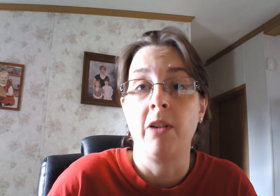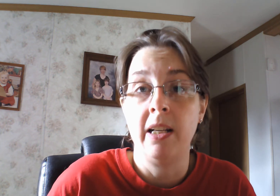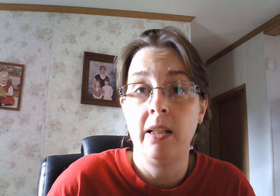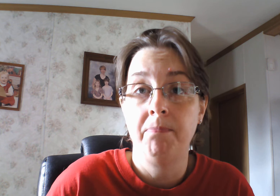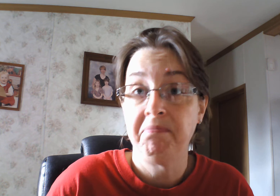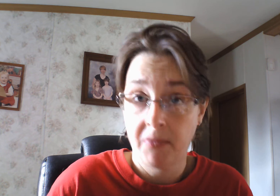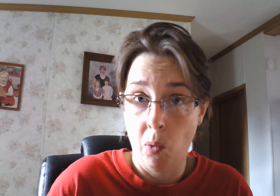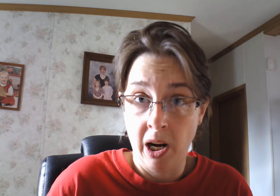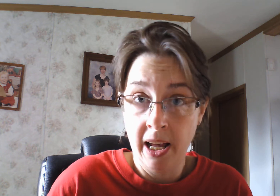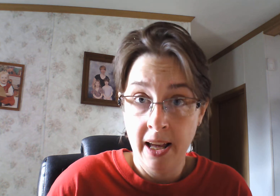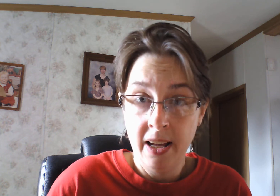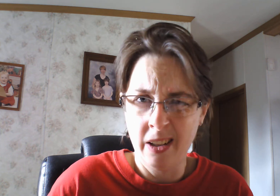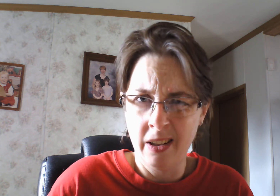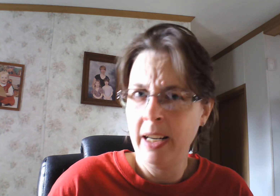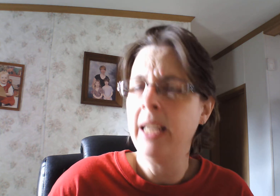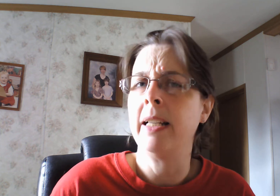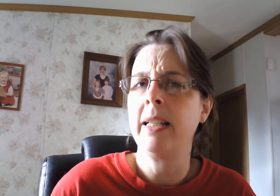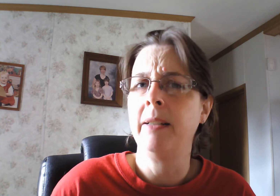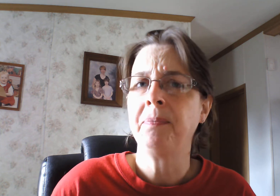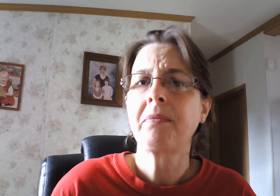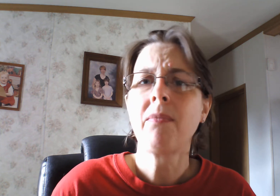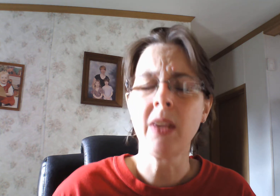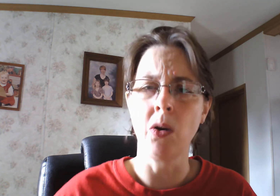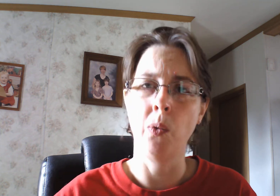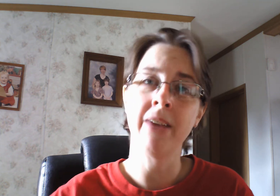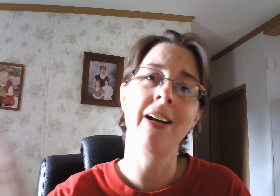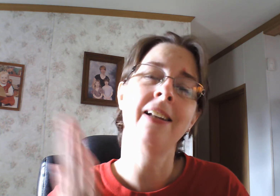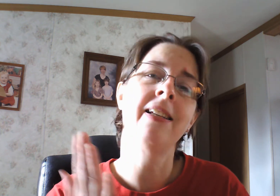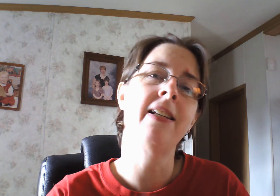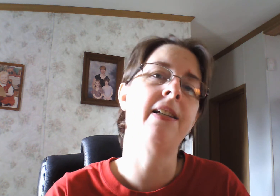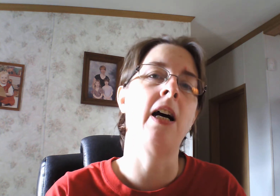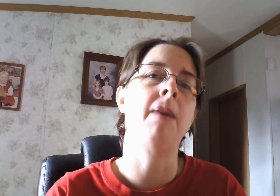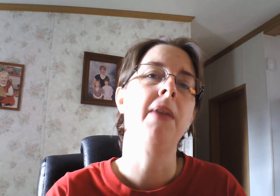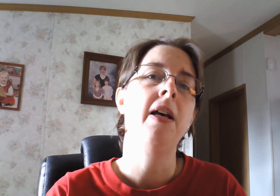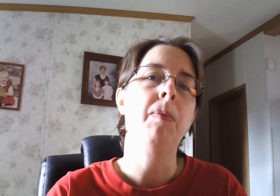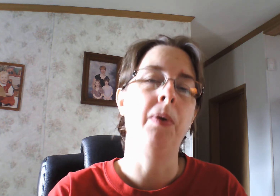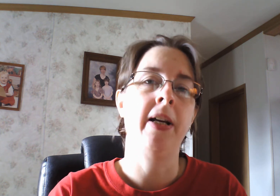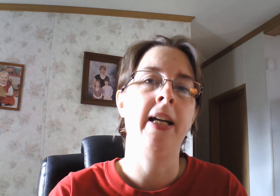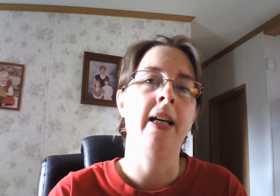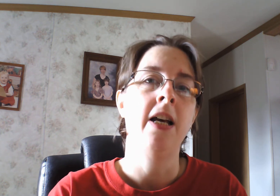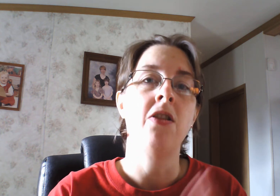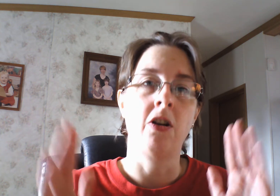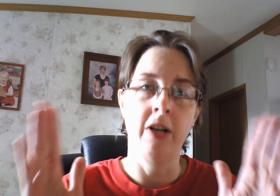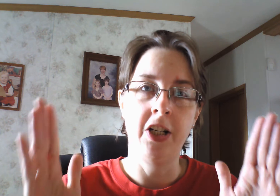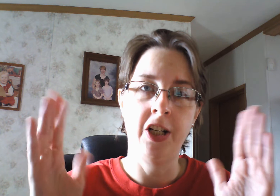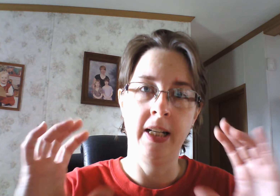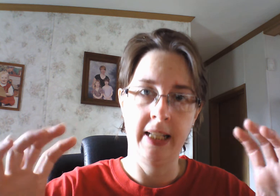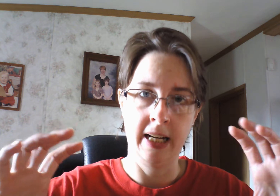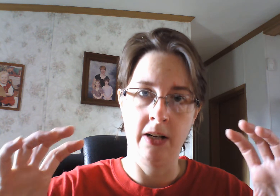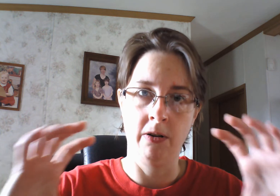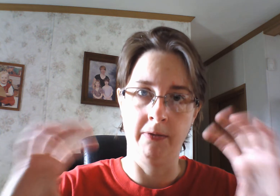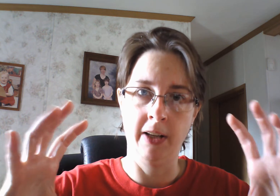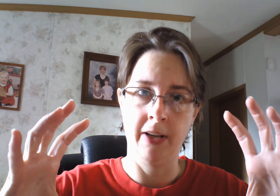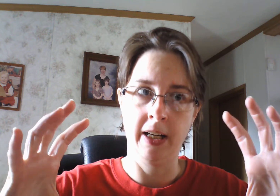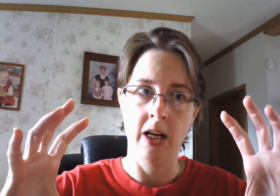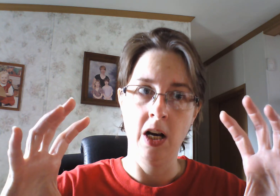Christ. Why? They're not His. We have got to stop putting the Christian standard of living